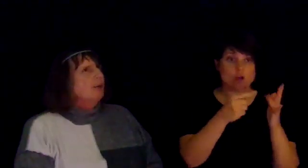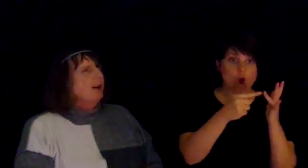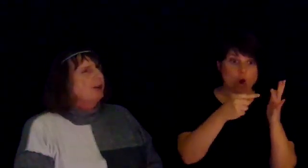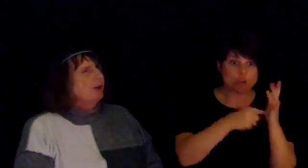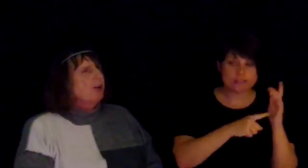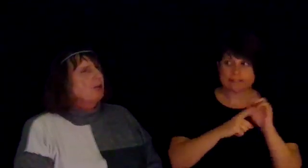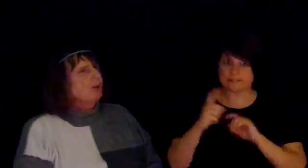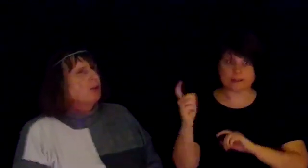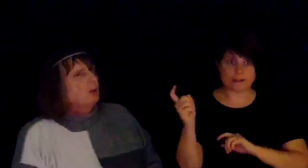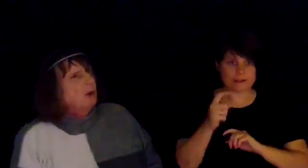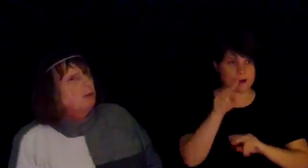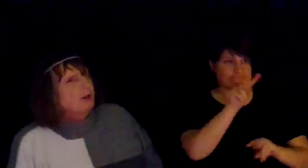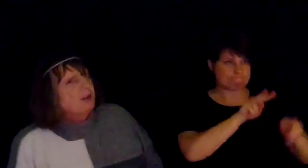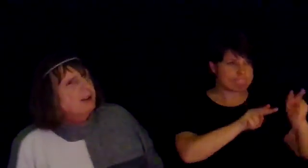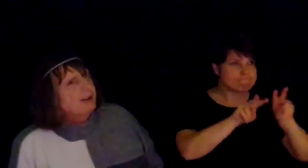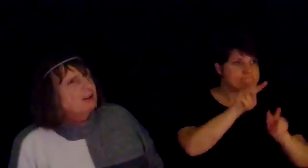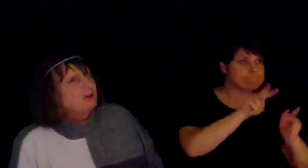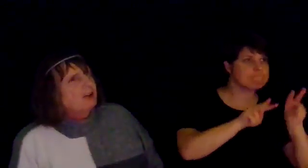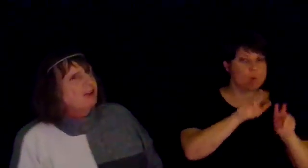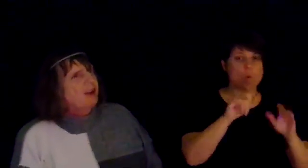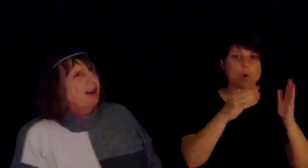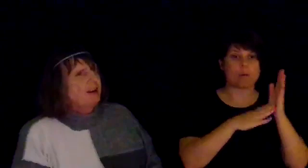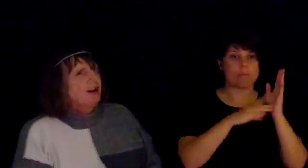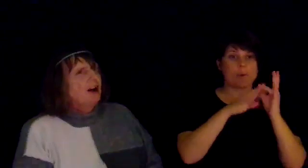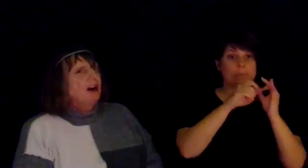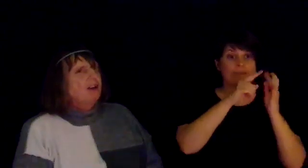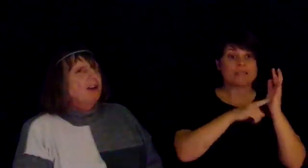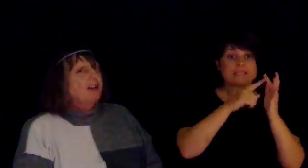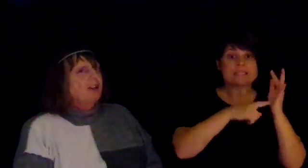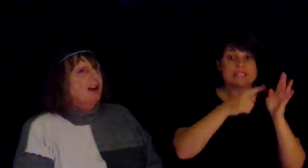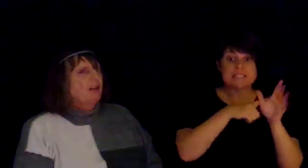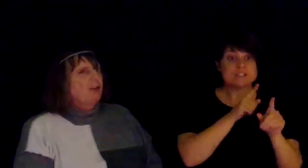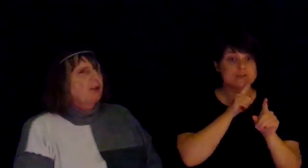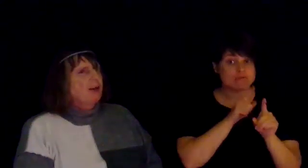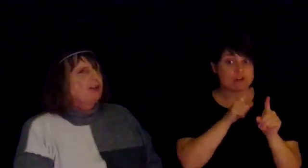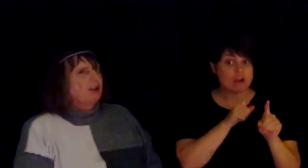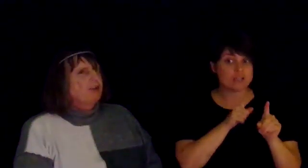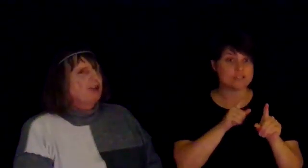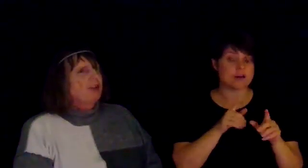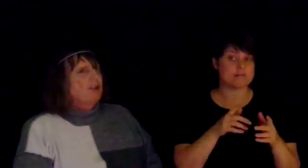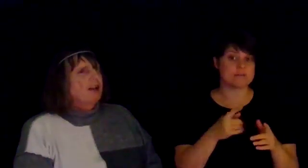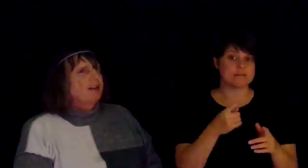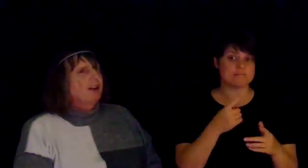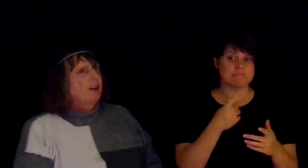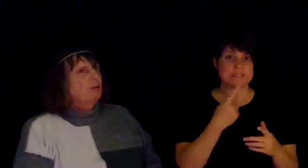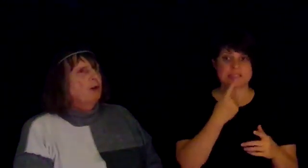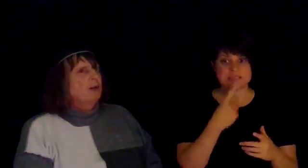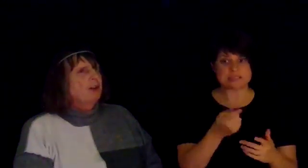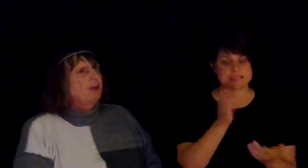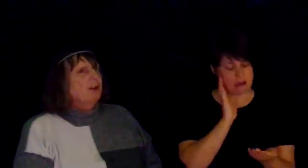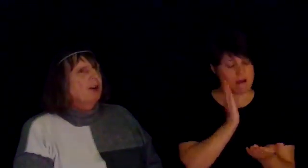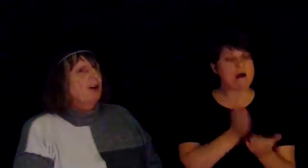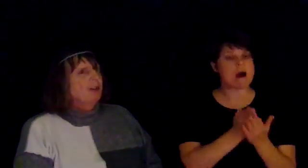OT, occupational therapist, or a mobility instructor saying, I think there's been a general deterioration in